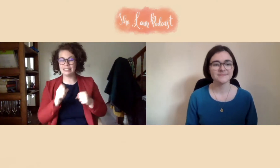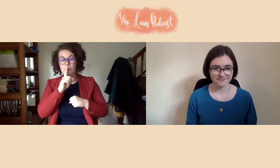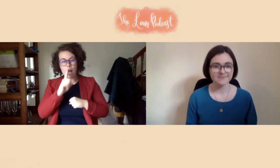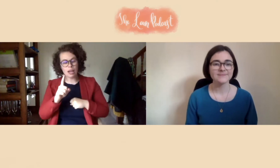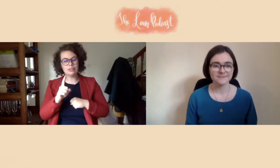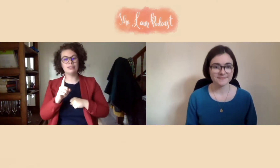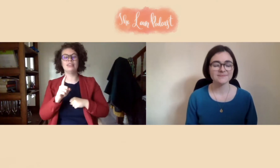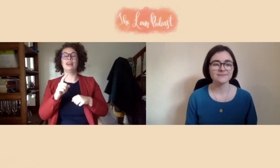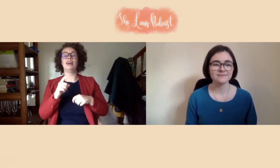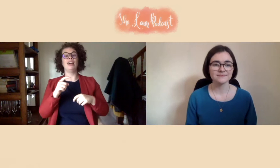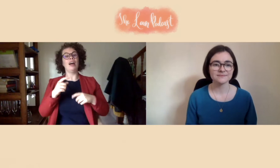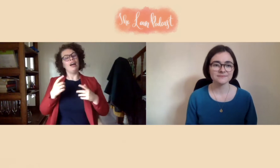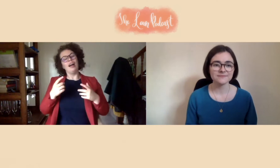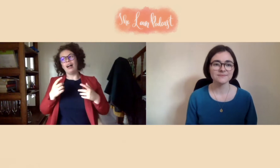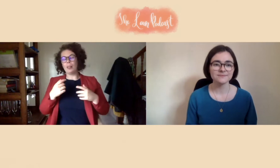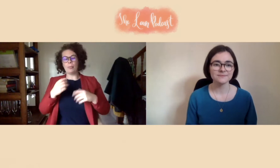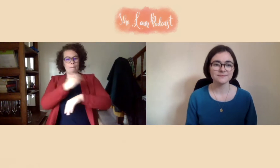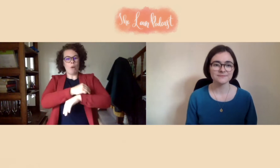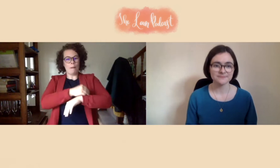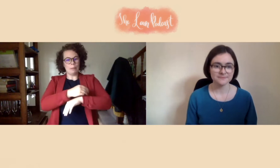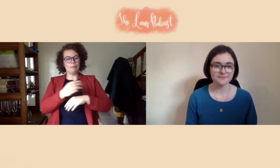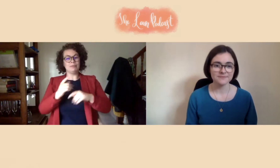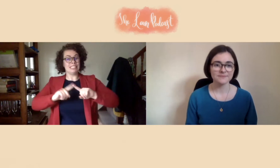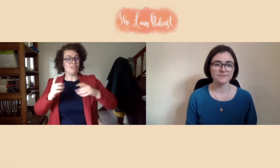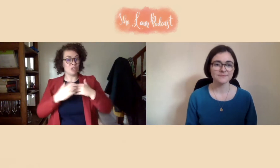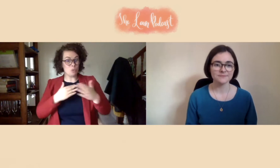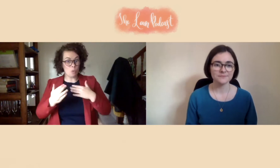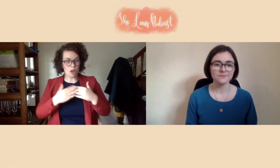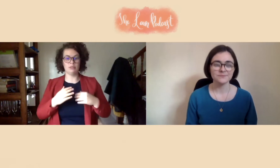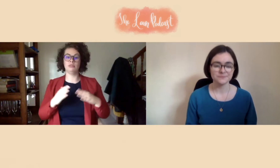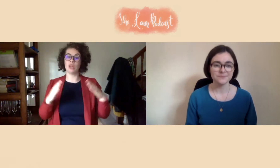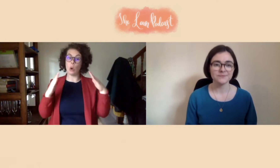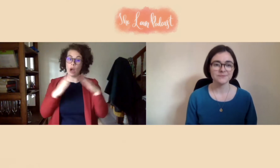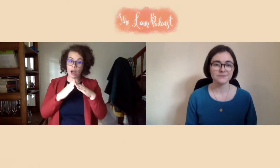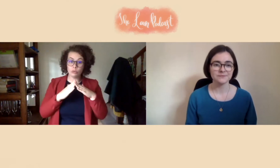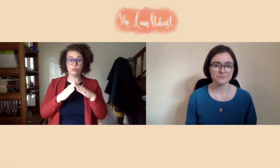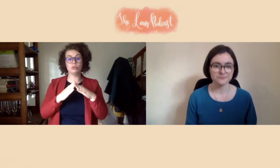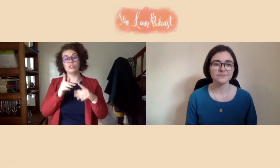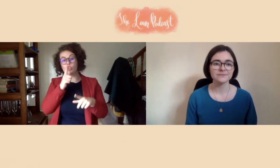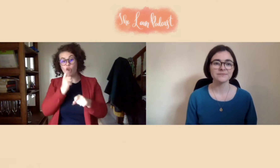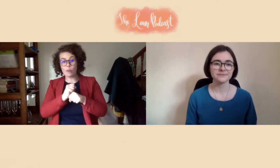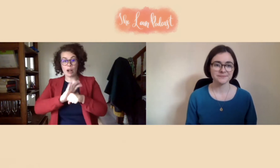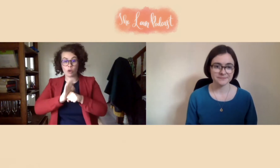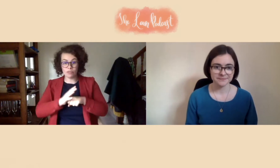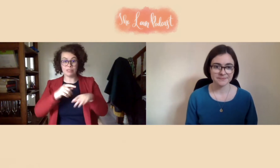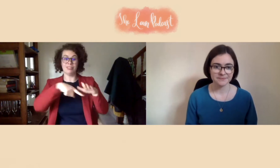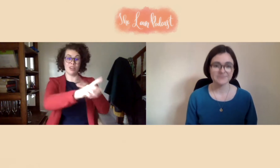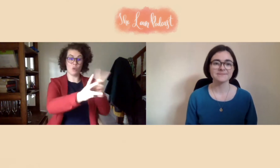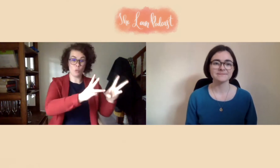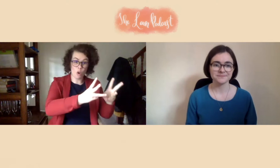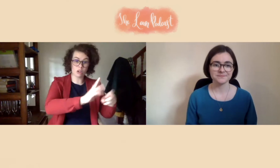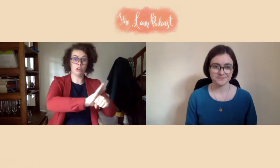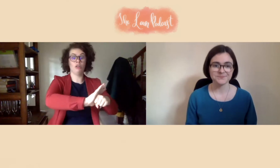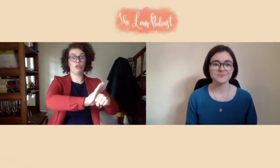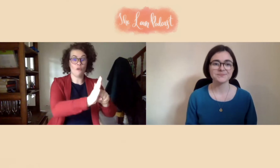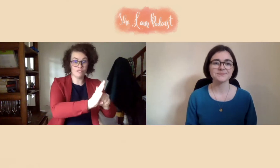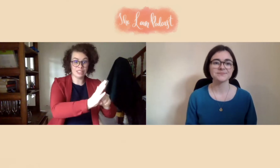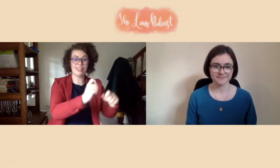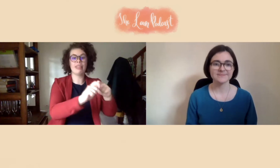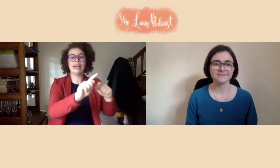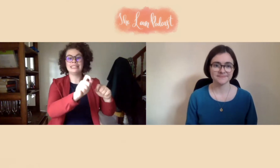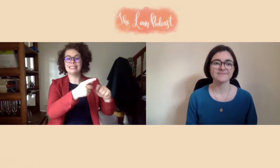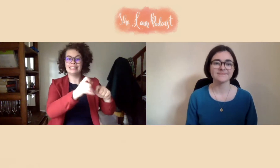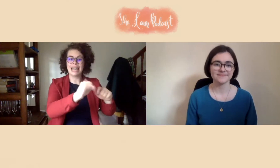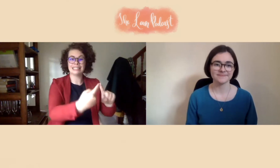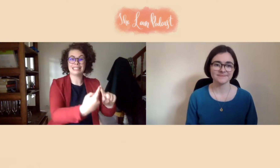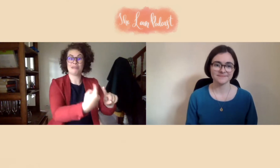you know, you're in the house and you're thinking about COVID-19 because it's everywhere on the news, on social media, and then you're in the